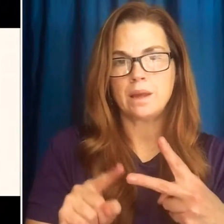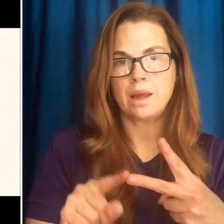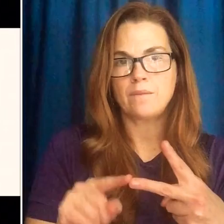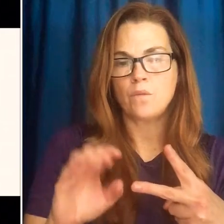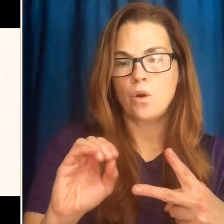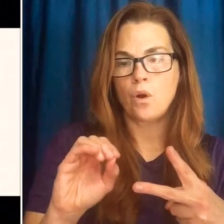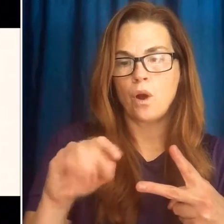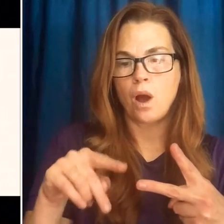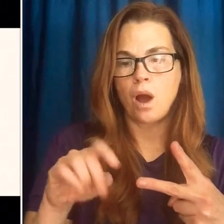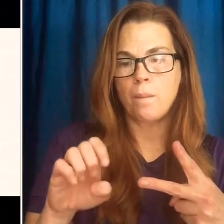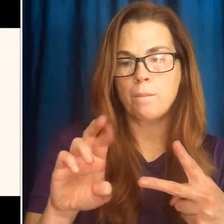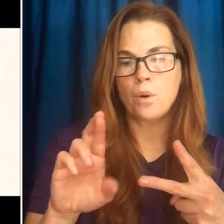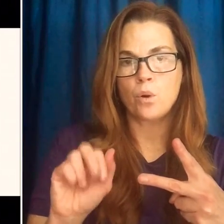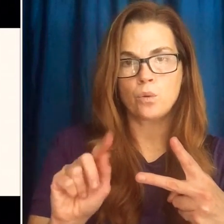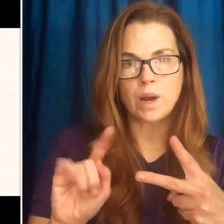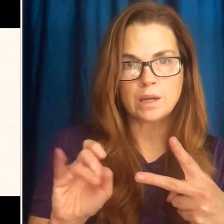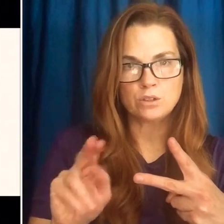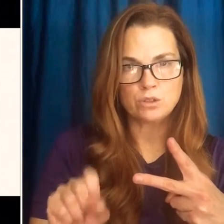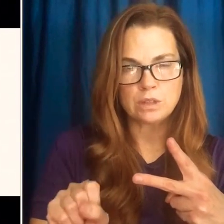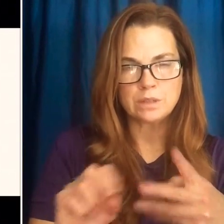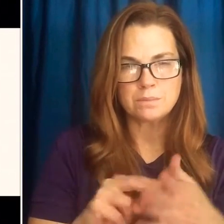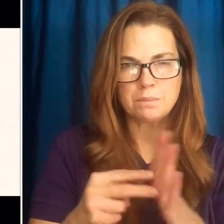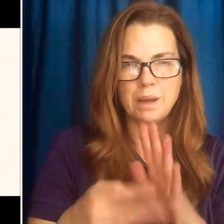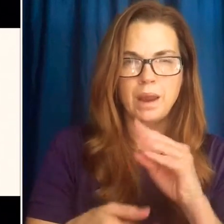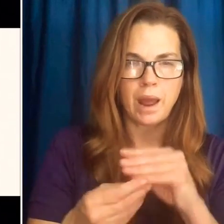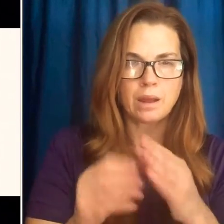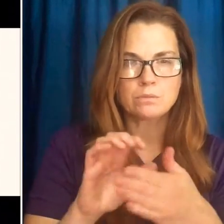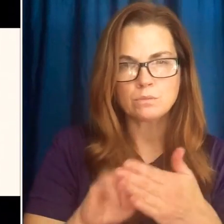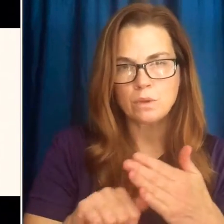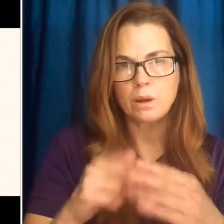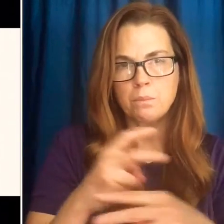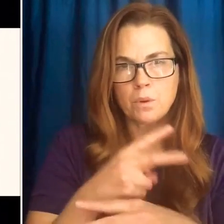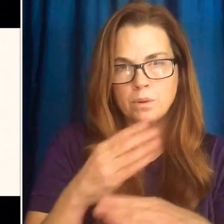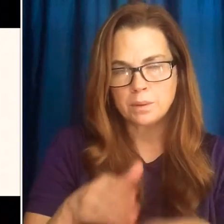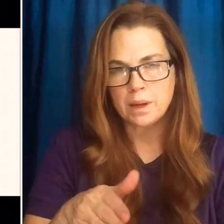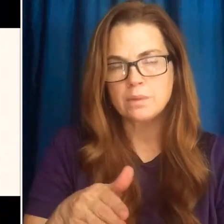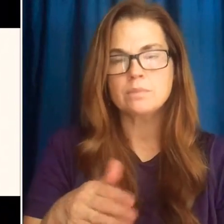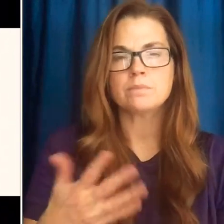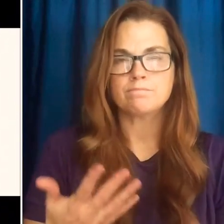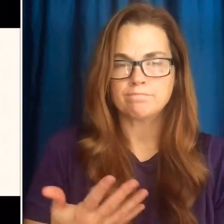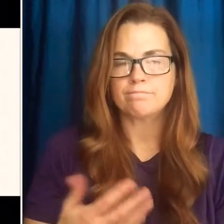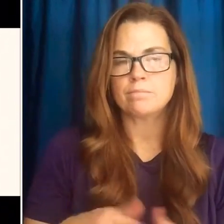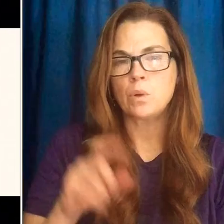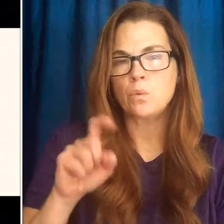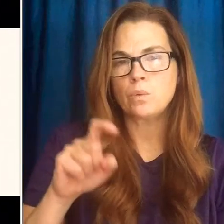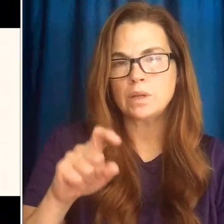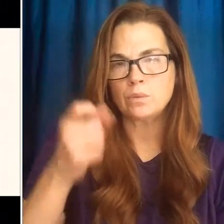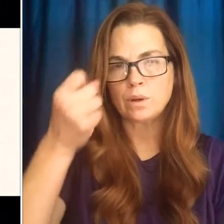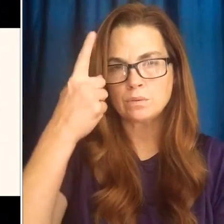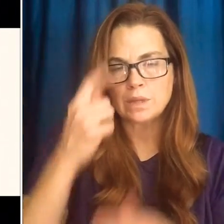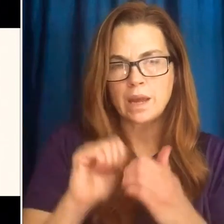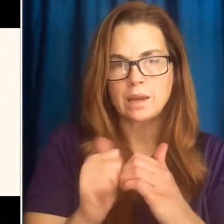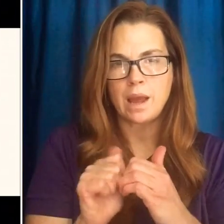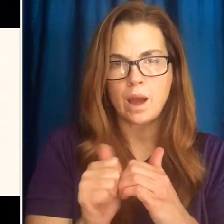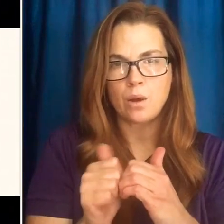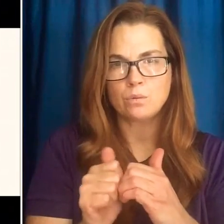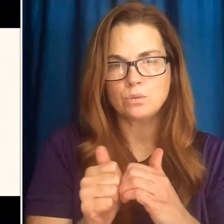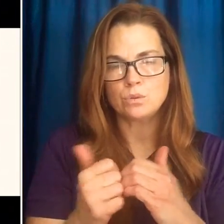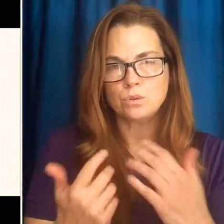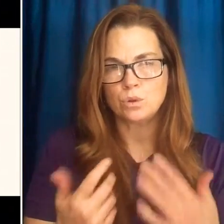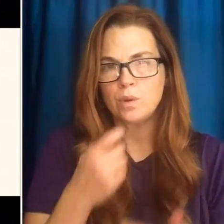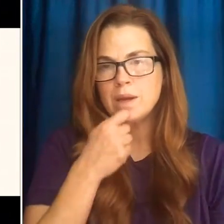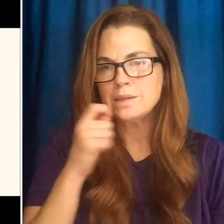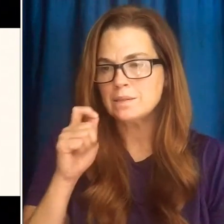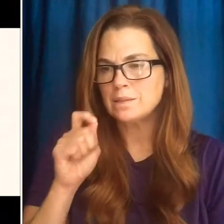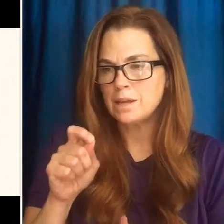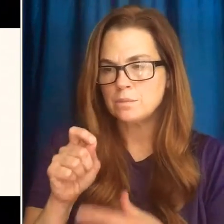as decimals. So one person has 3/5 of a dollar, while the other one has 65